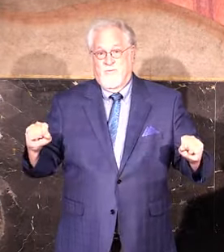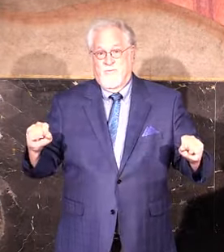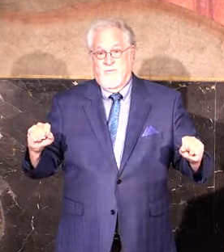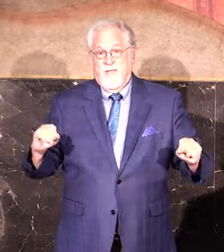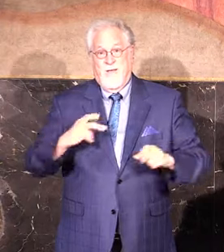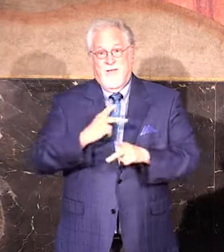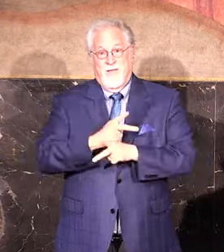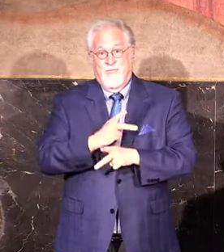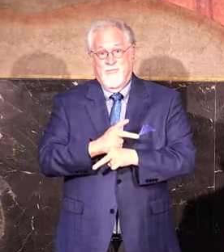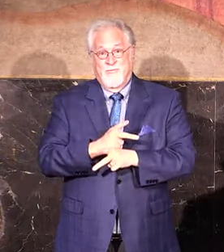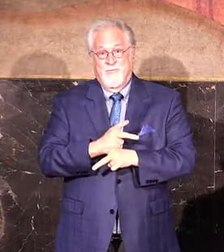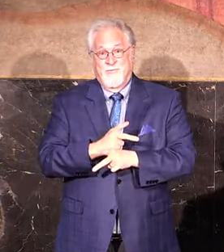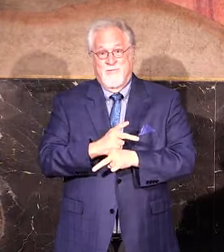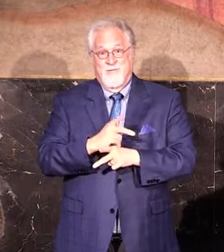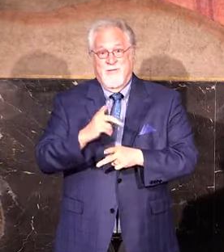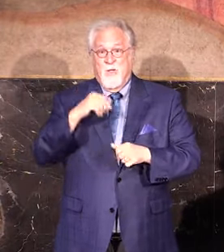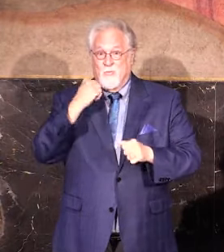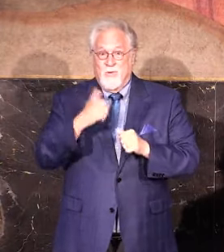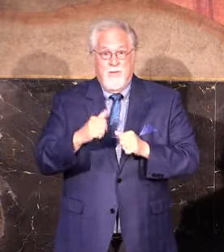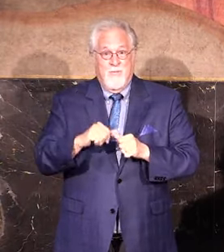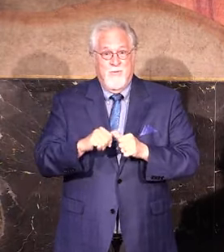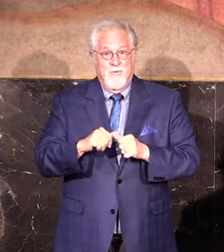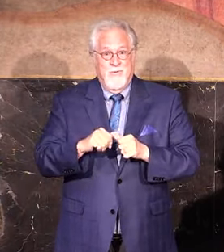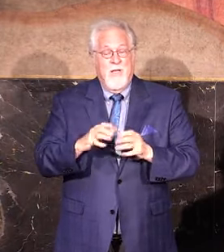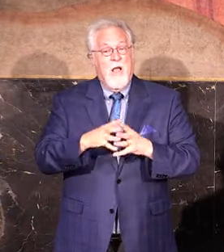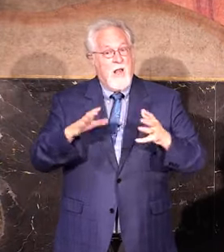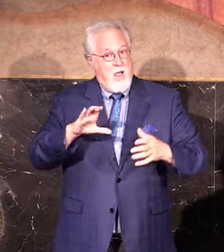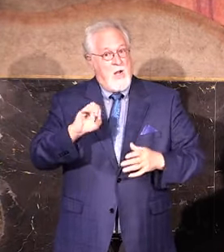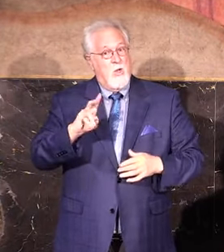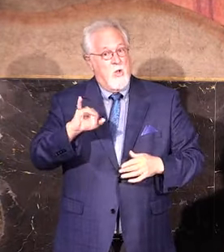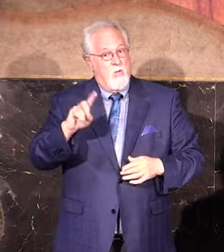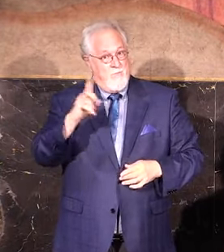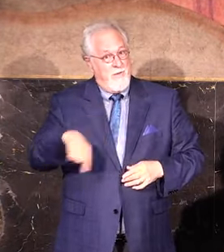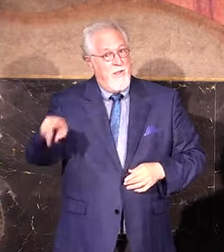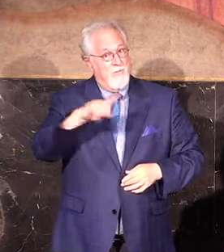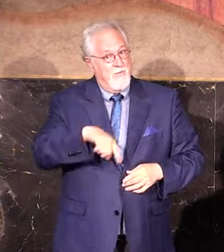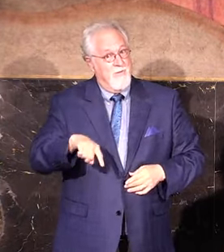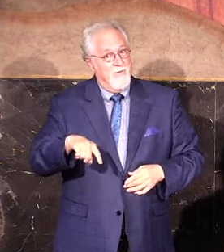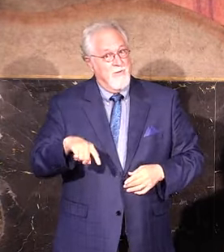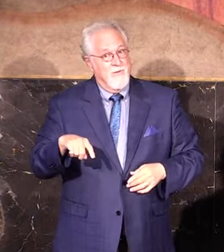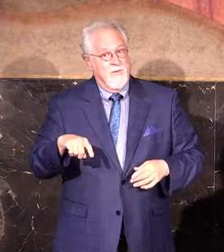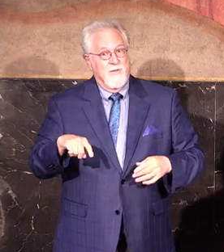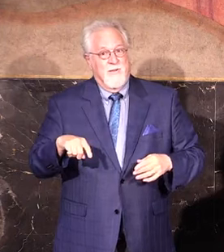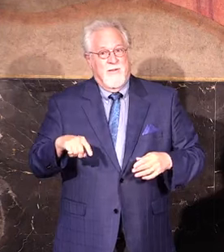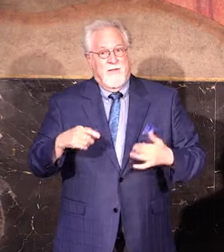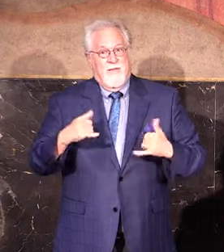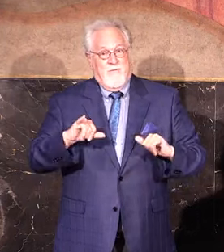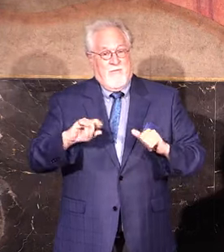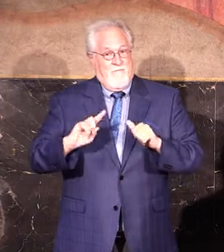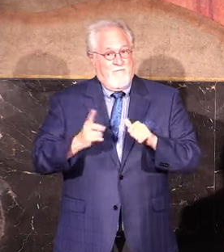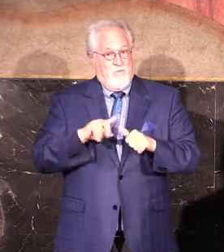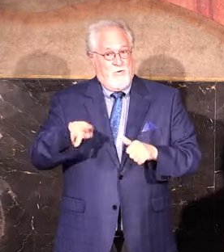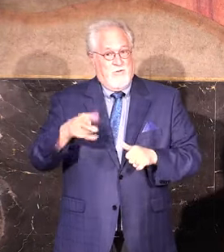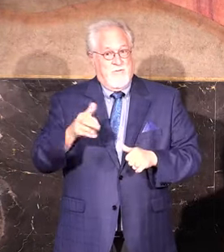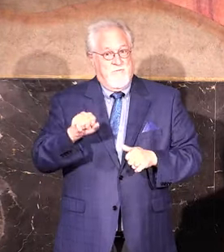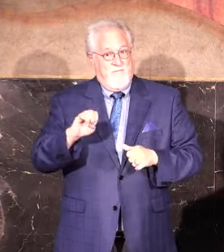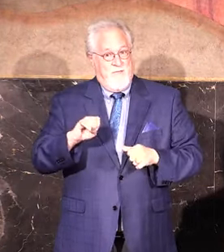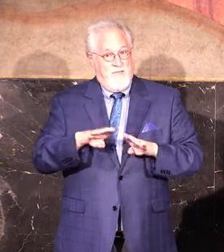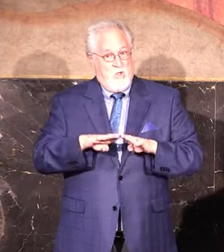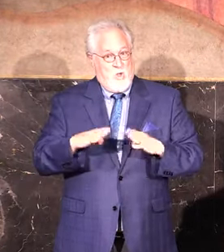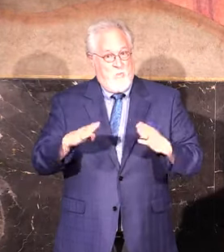be careful out there. Remember, there's still a lot of COVID out there. We are in the first phase of our opening.